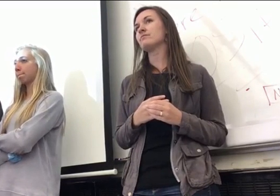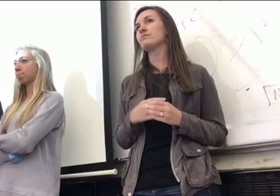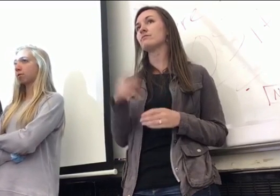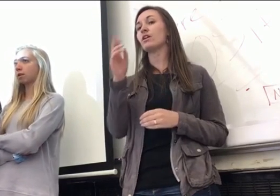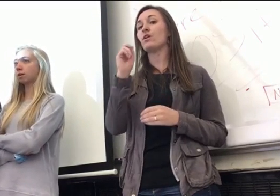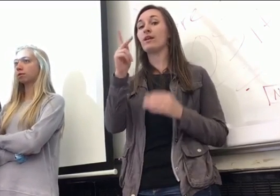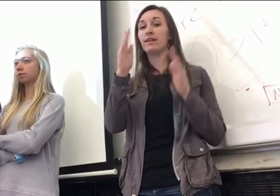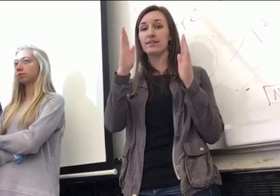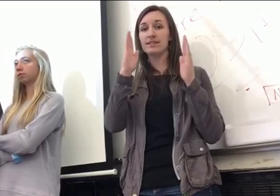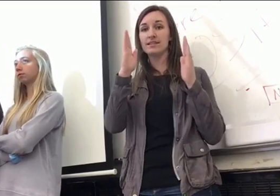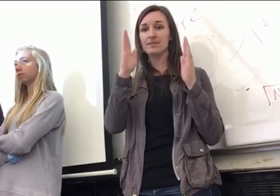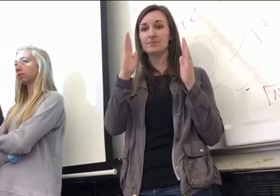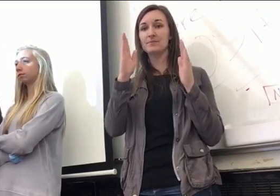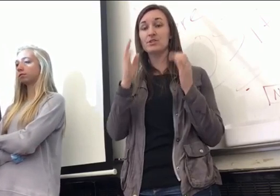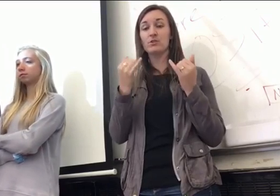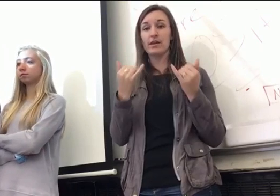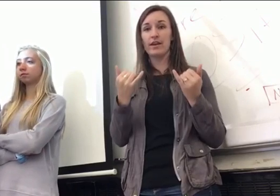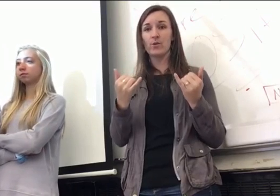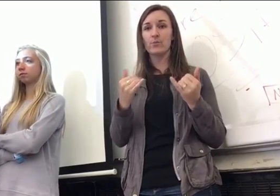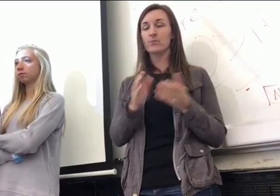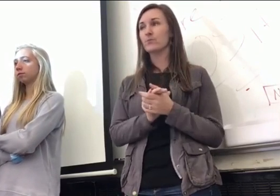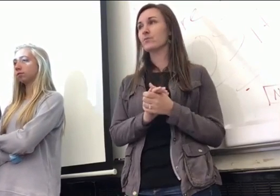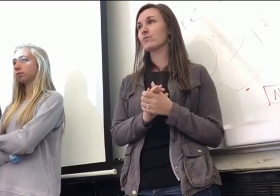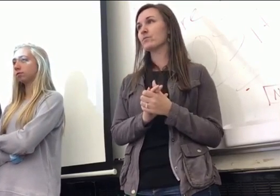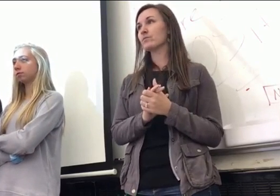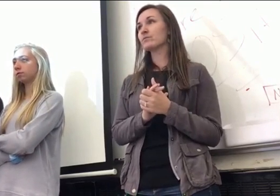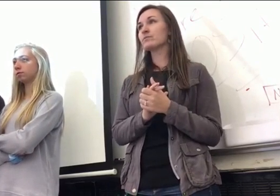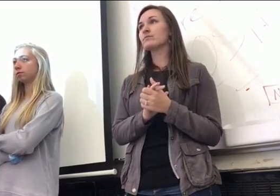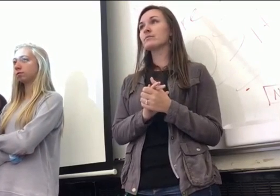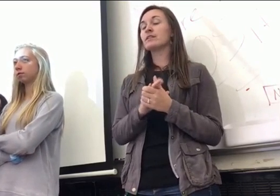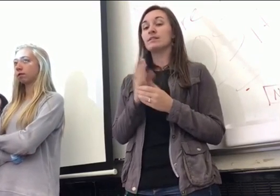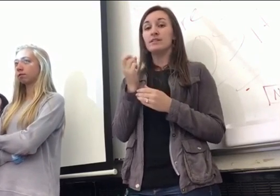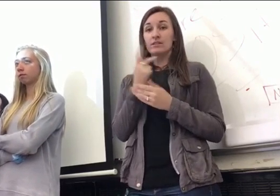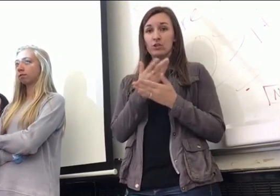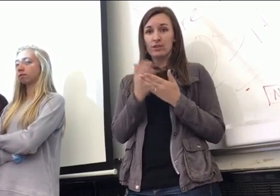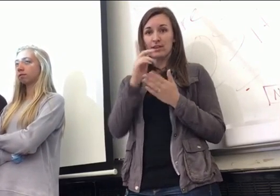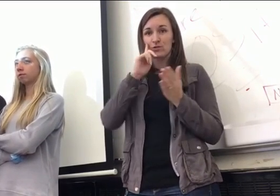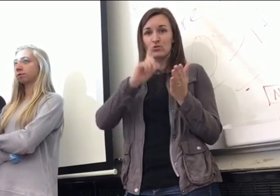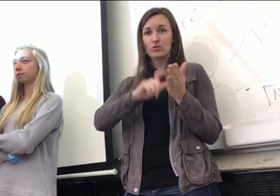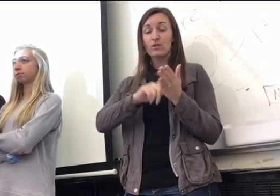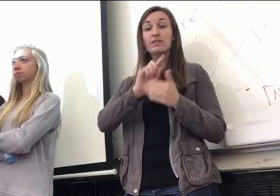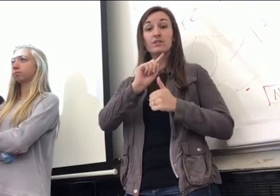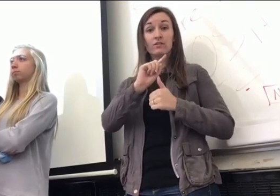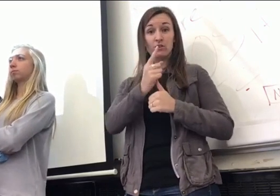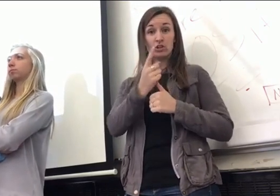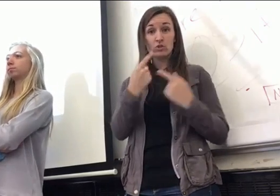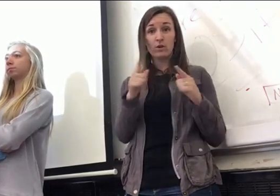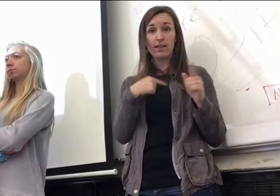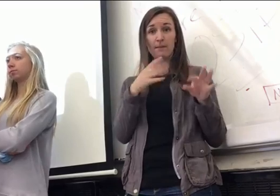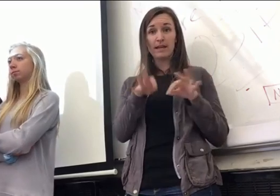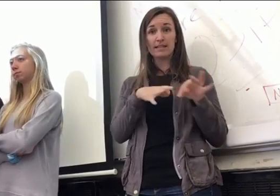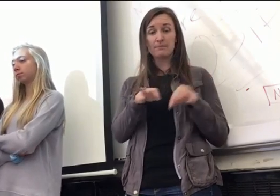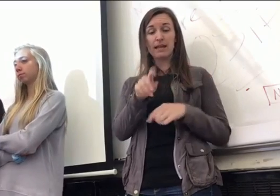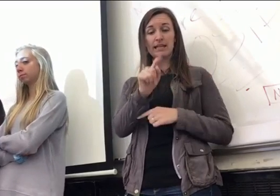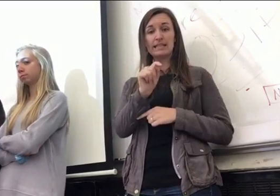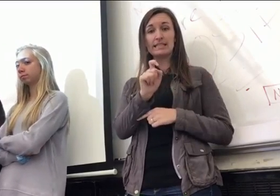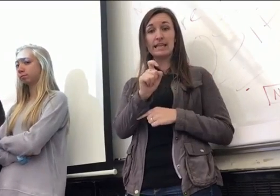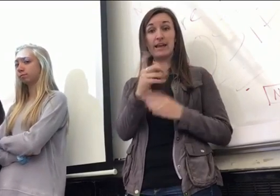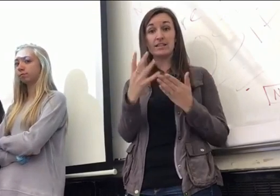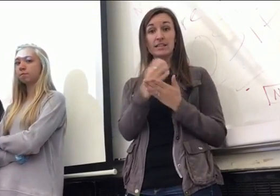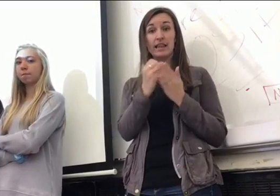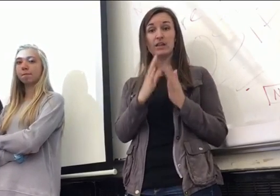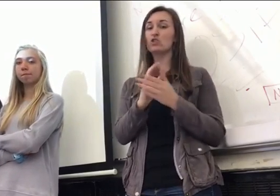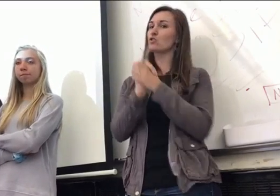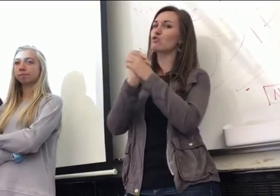Okay, listen. Now, couple things that we can notice here. First off, while I'm explaining these, tax collectors, congratulations,